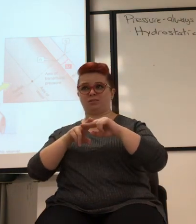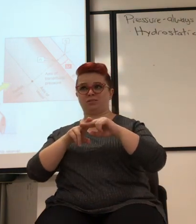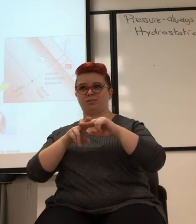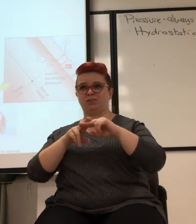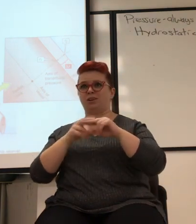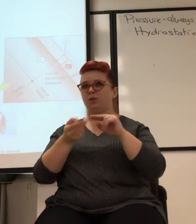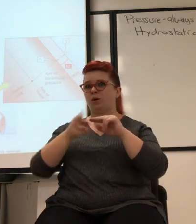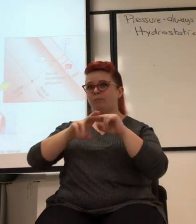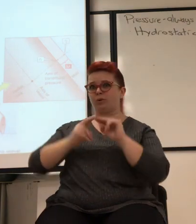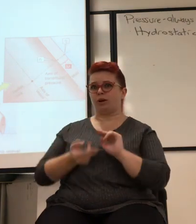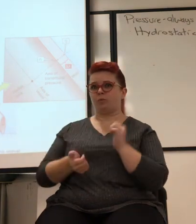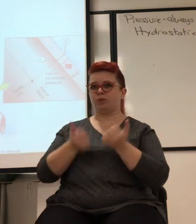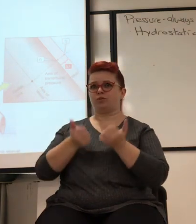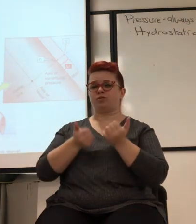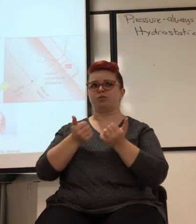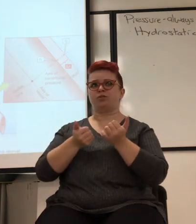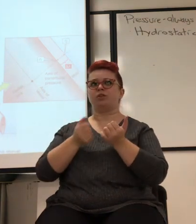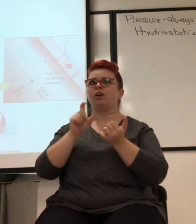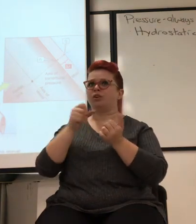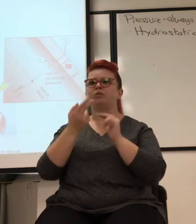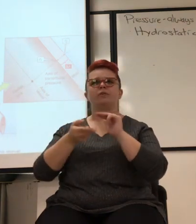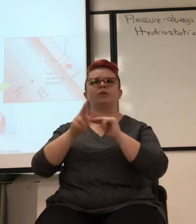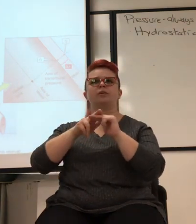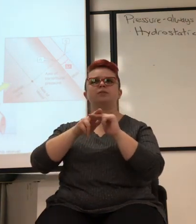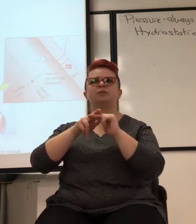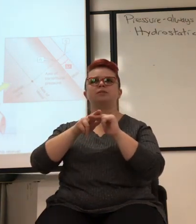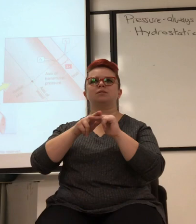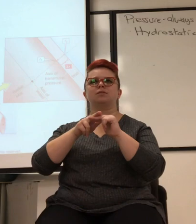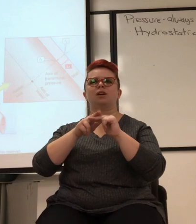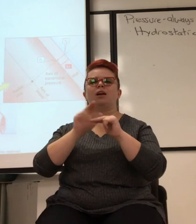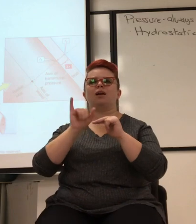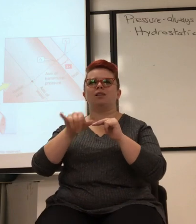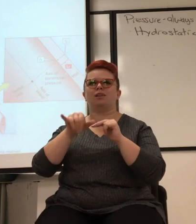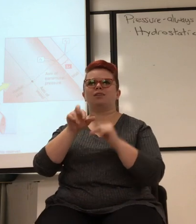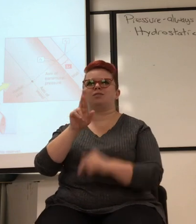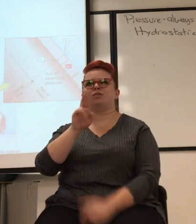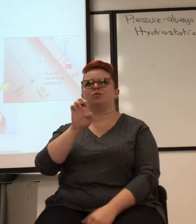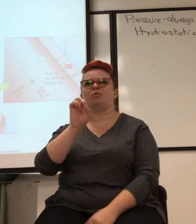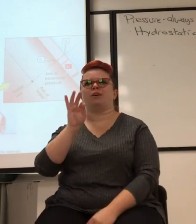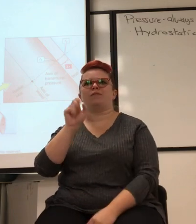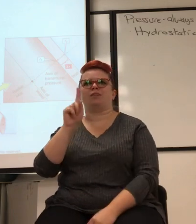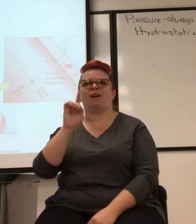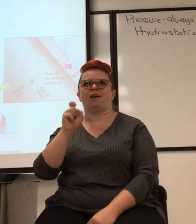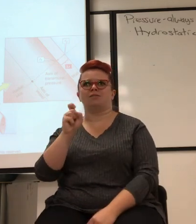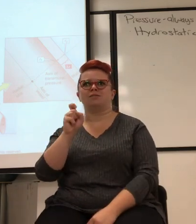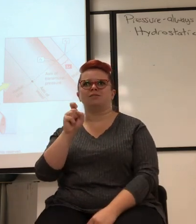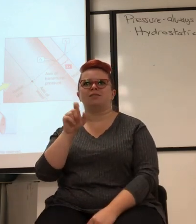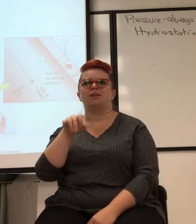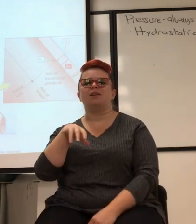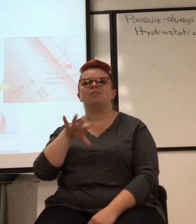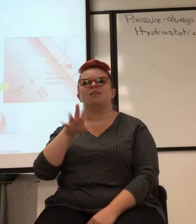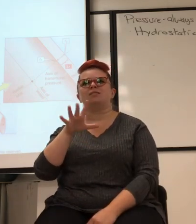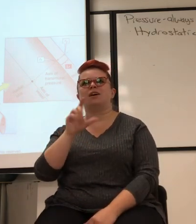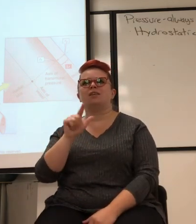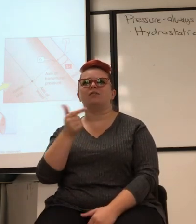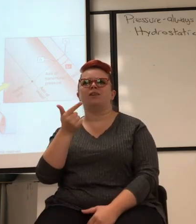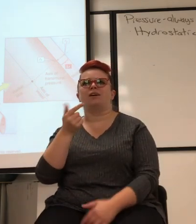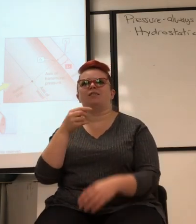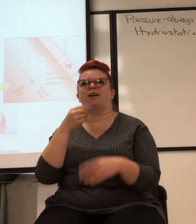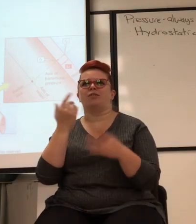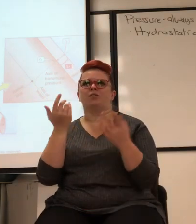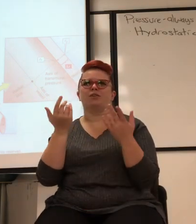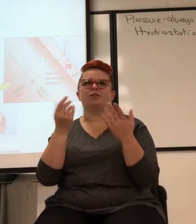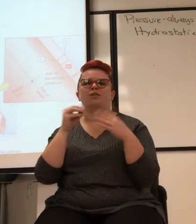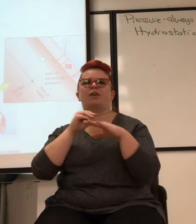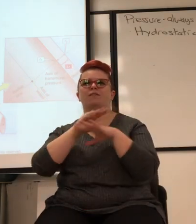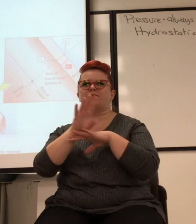Did it go up or down? It should have went up. Okay, that's the reflex. So that's kind of another effect where you can kind of